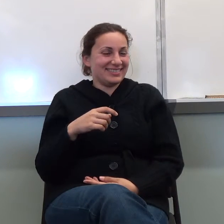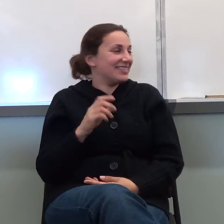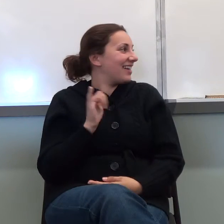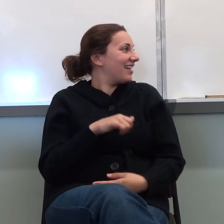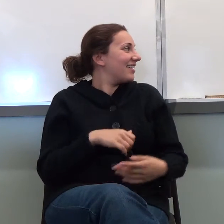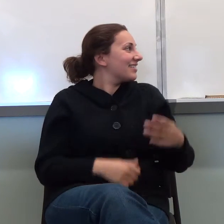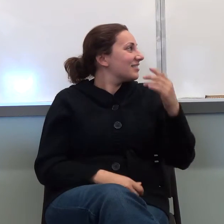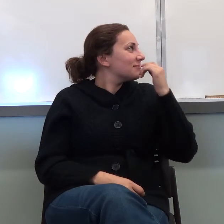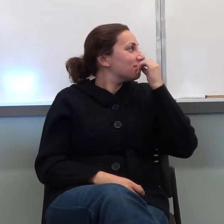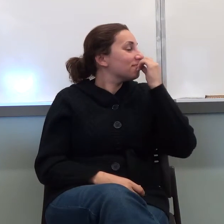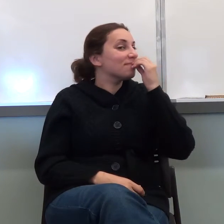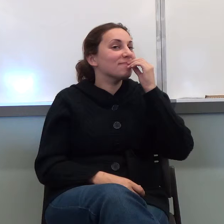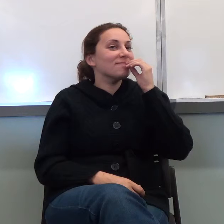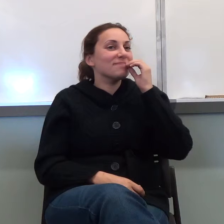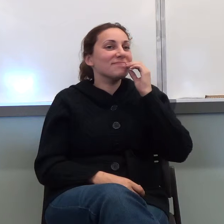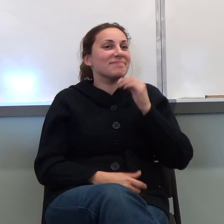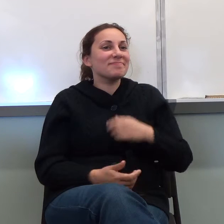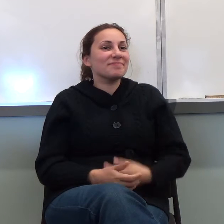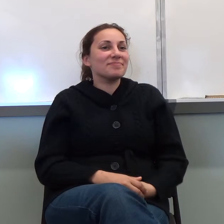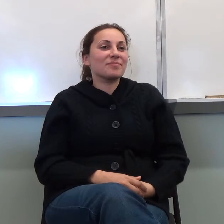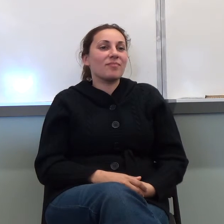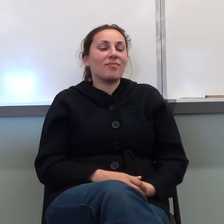it gives you 0.5 and attach a percent sign.